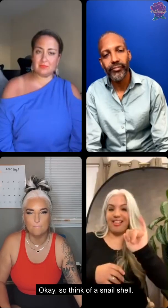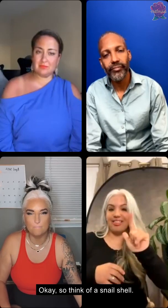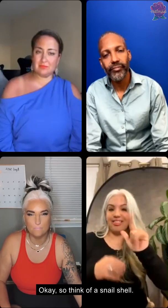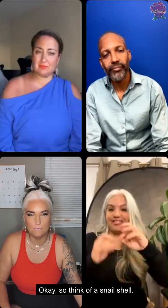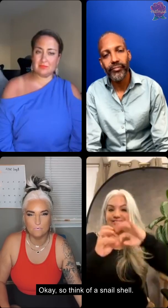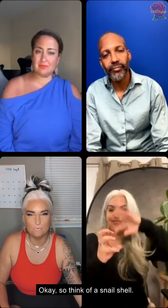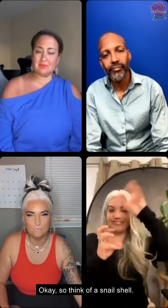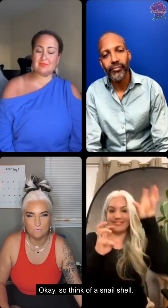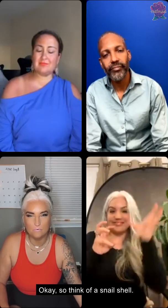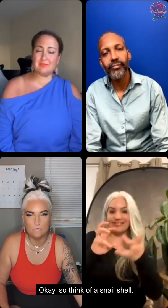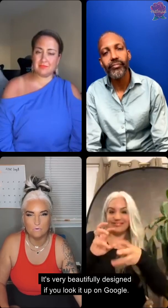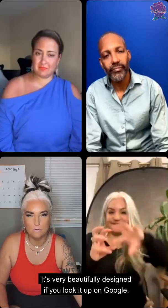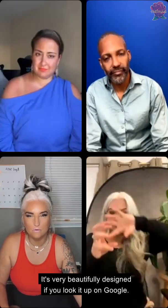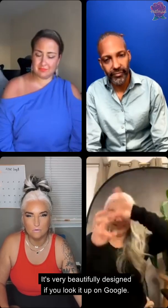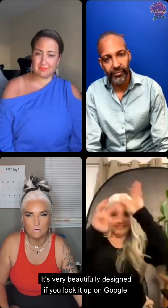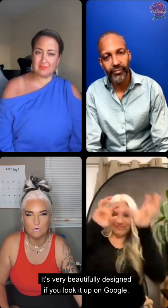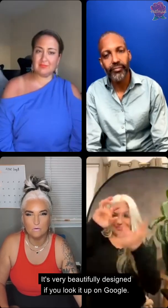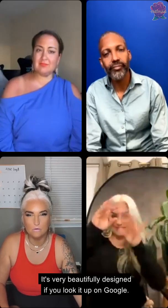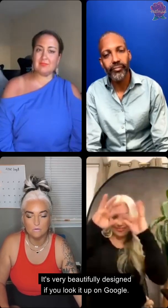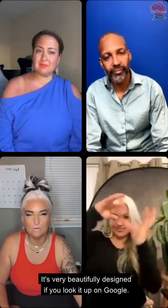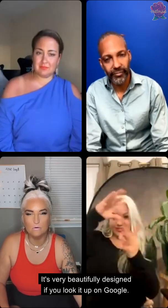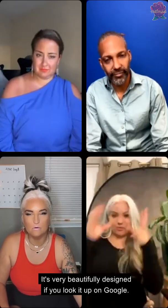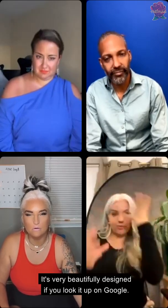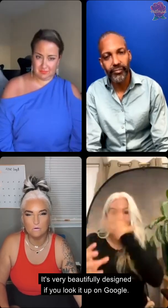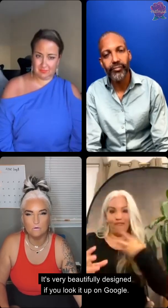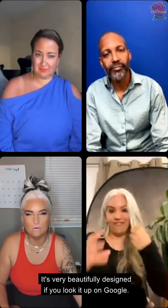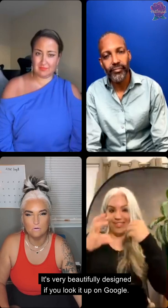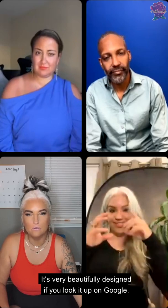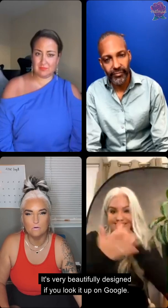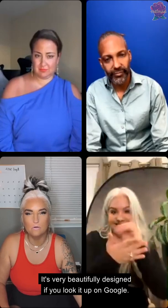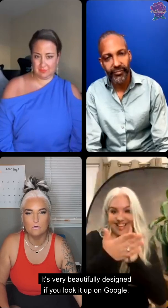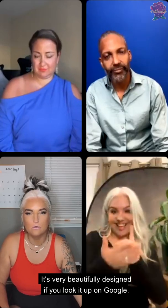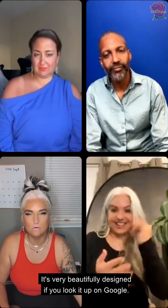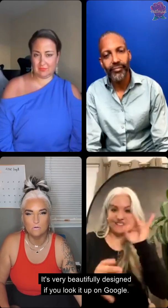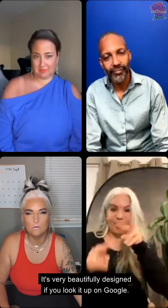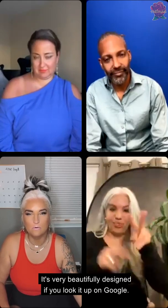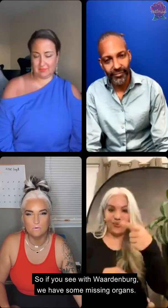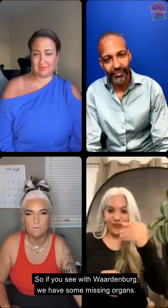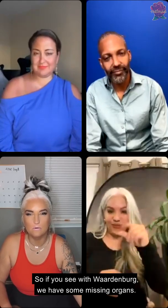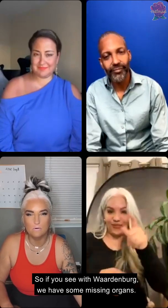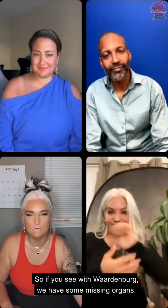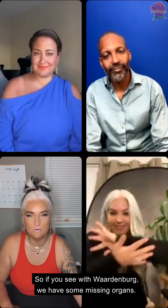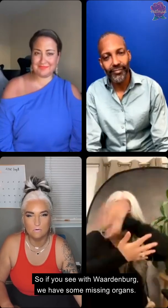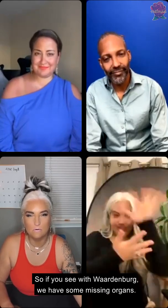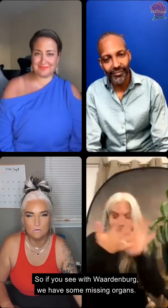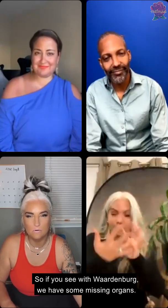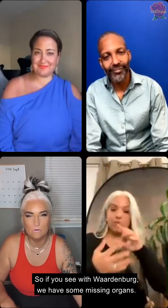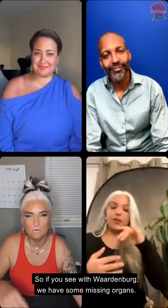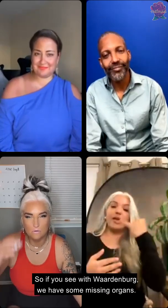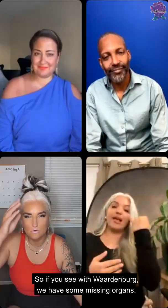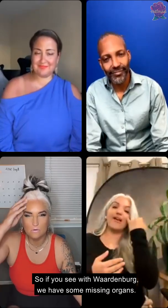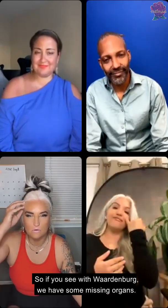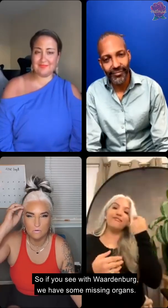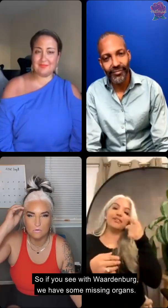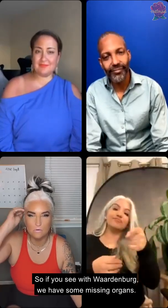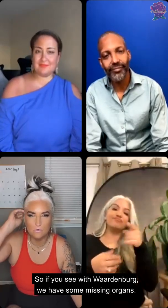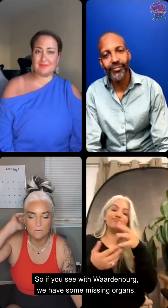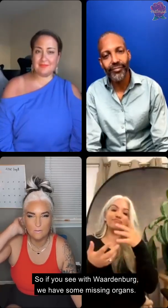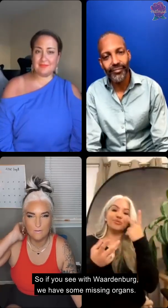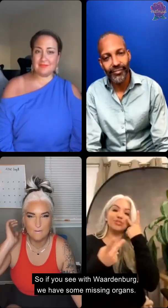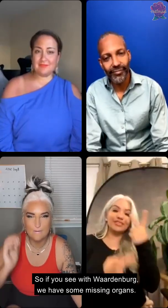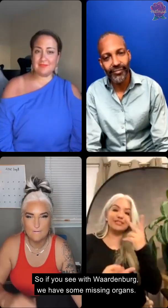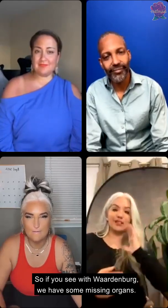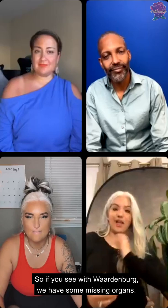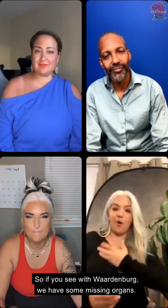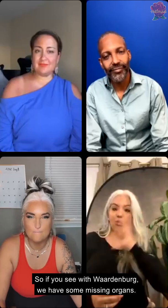it's almost like a snail, okay? So think of a snail shell. It's very beautifully designed if you look it up on Google. So if you